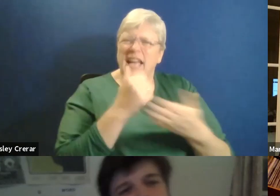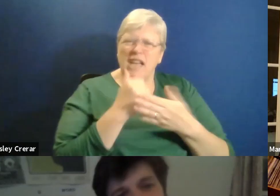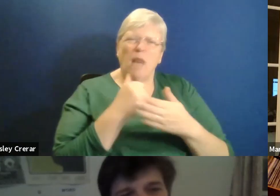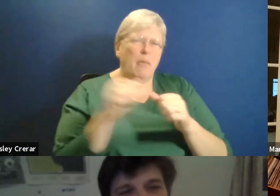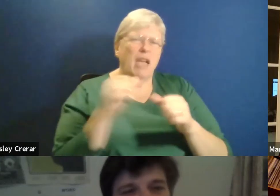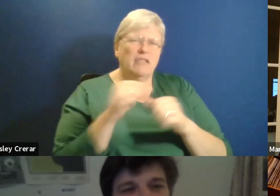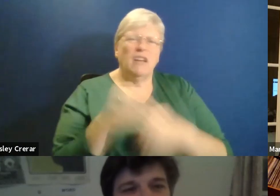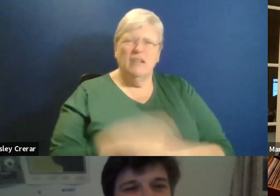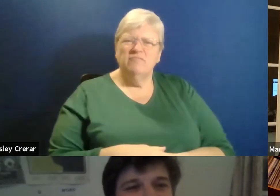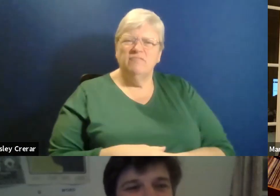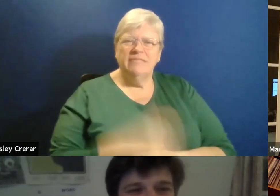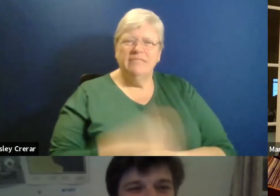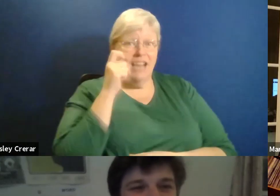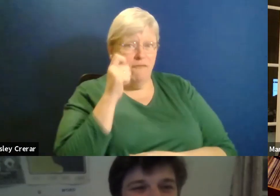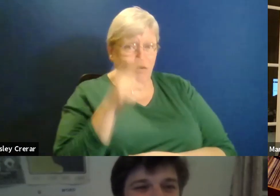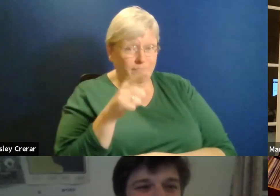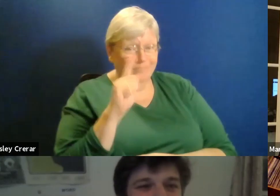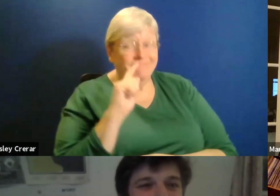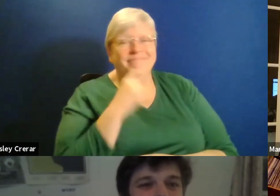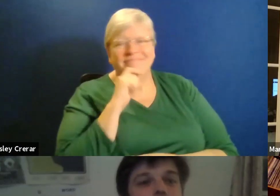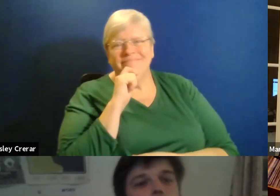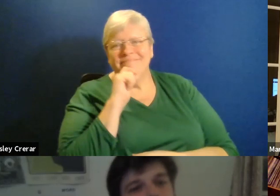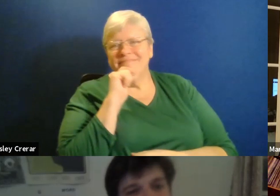lot. Be careful who you send it to. Don't just send it